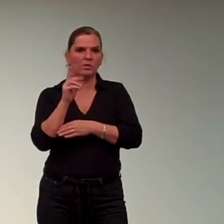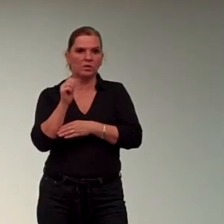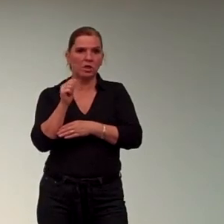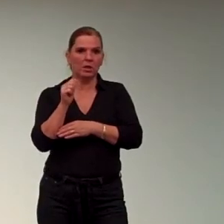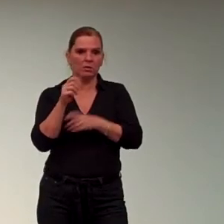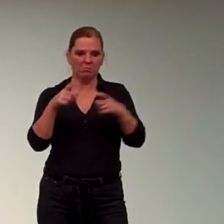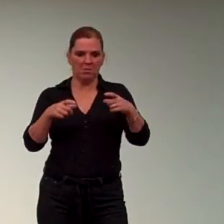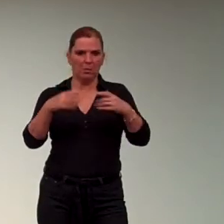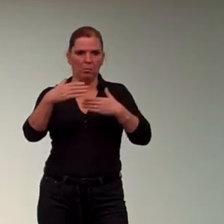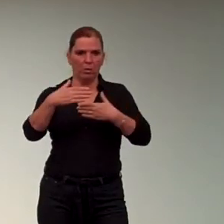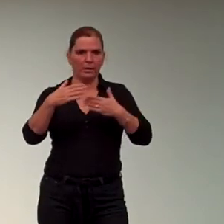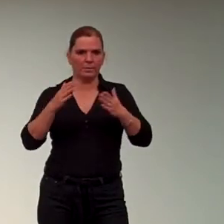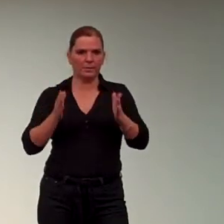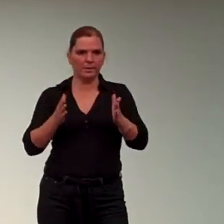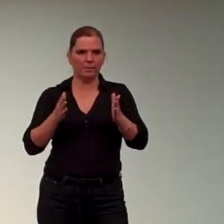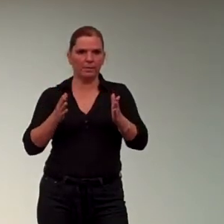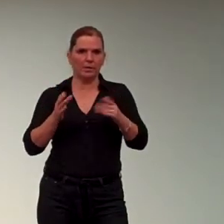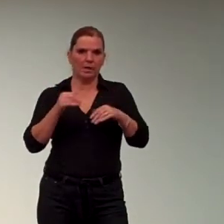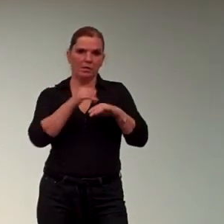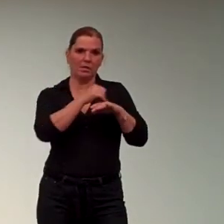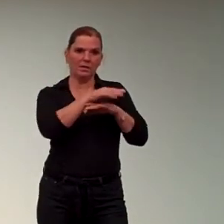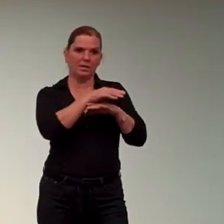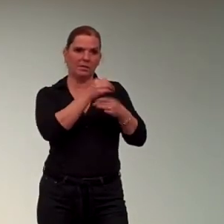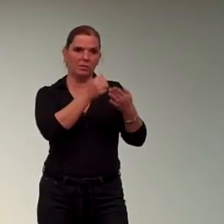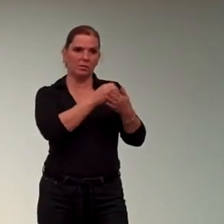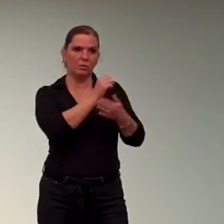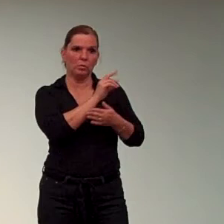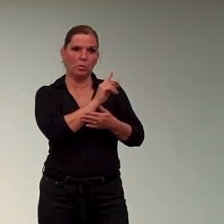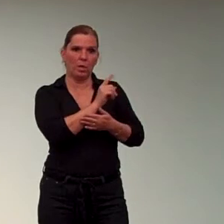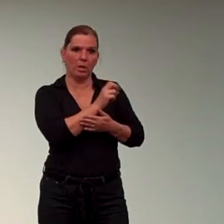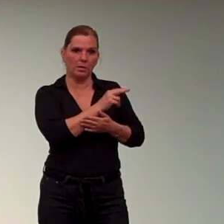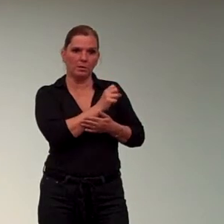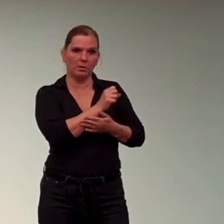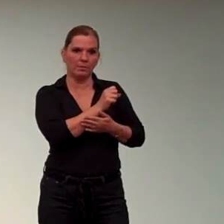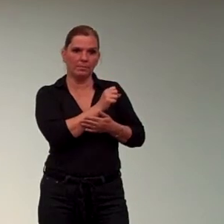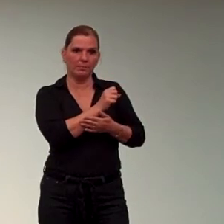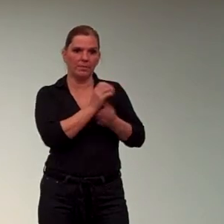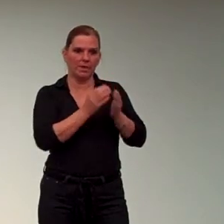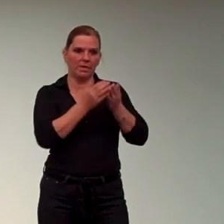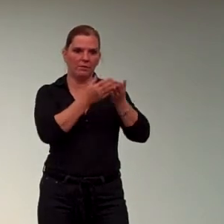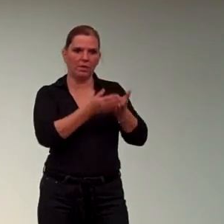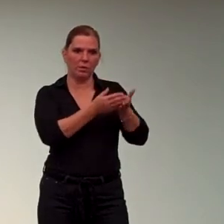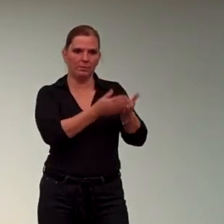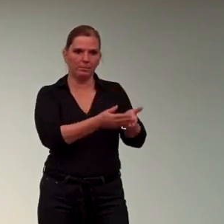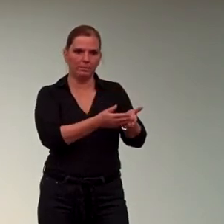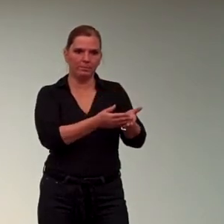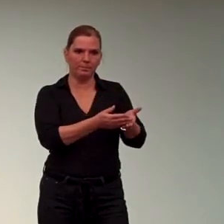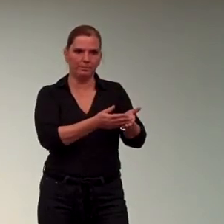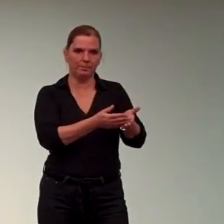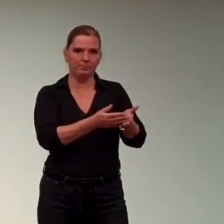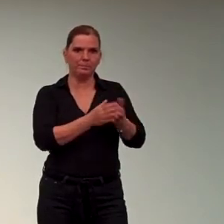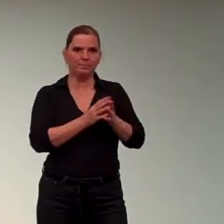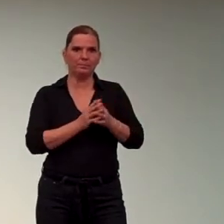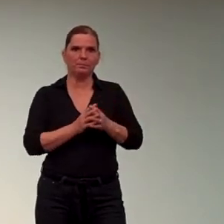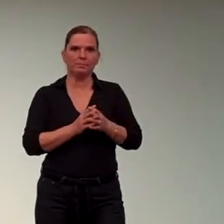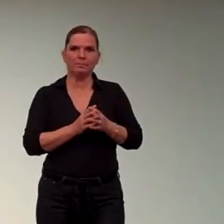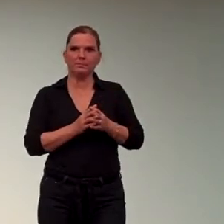up in New Orleans. They just floated them down. So a lot of these buildings that